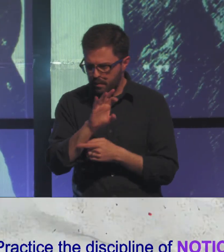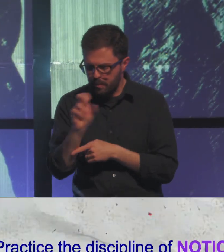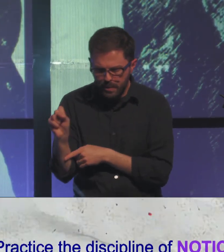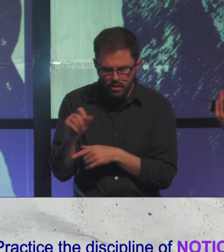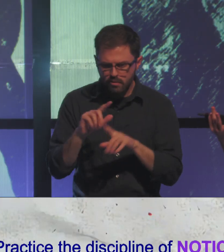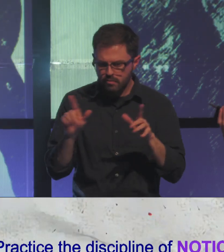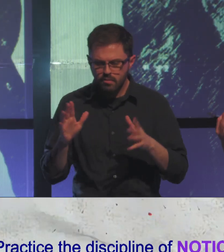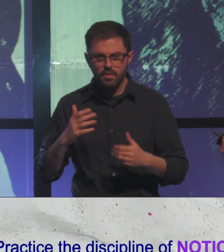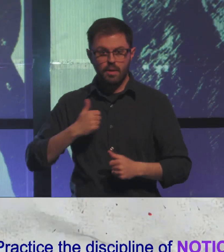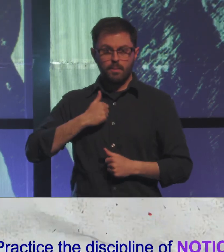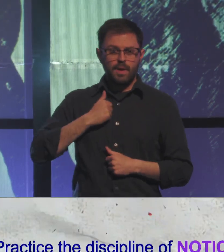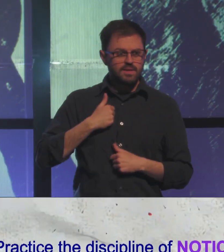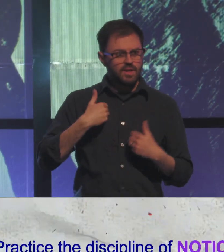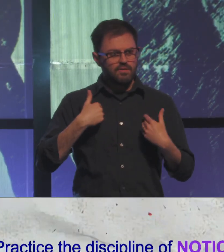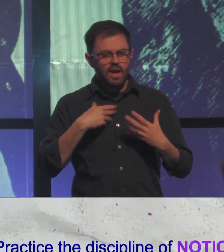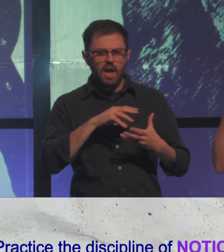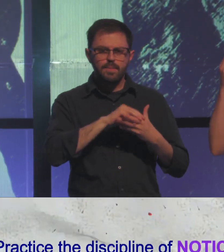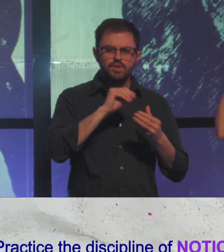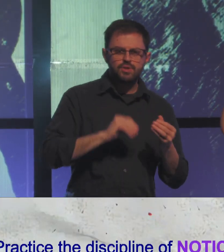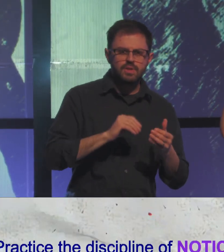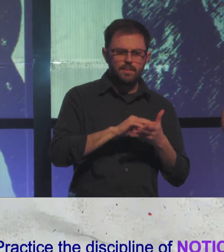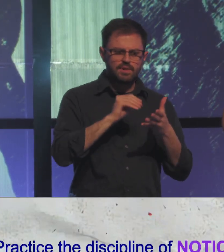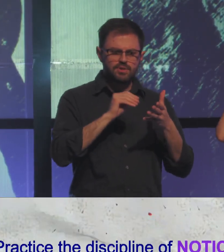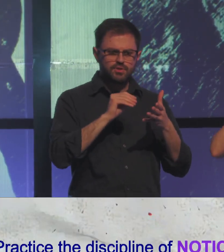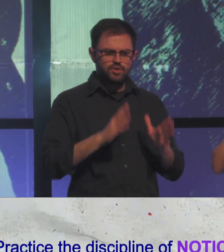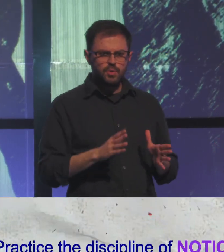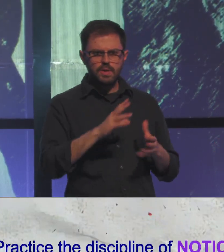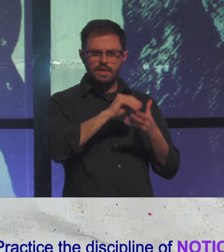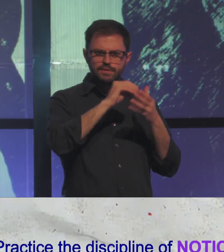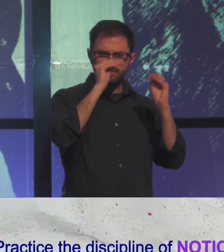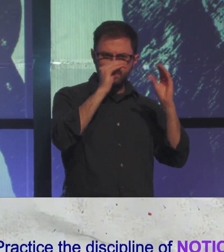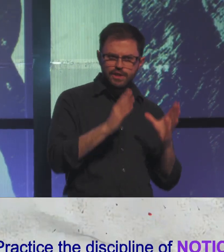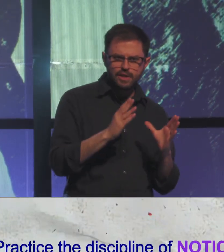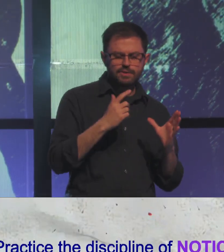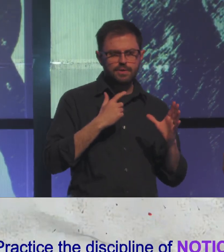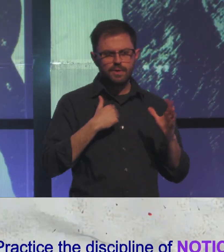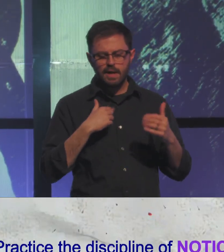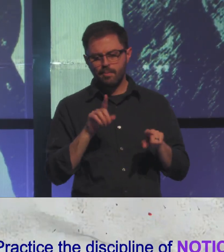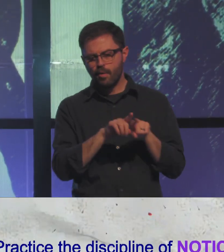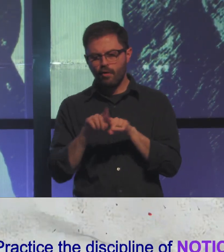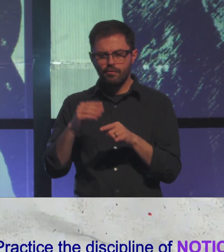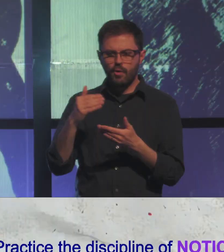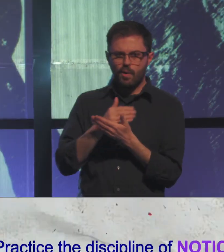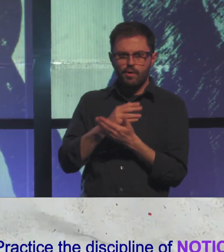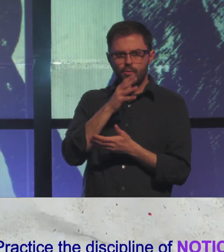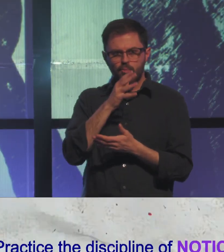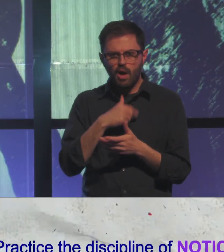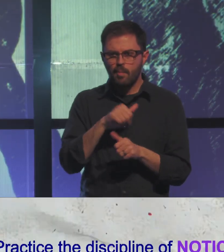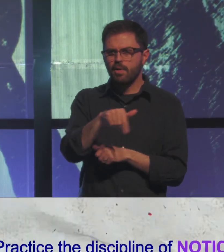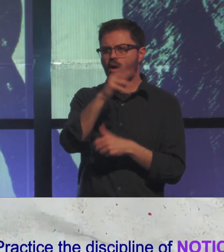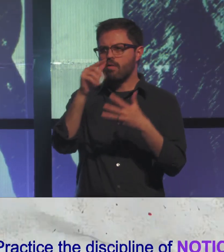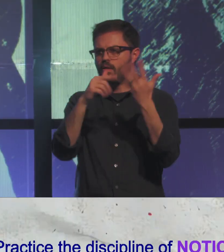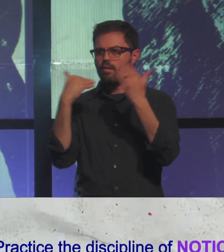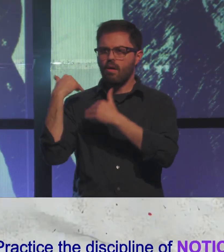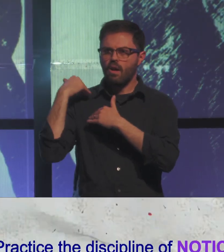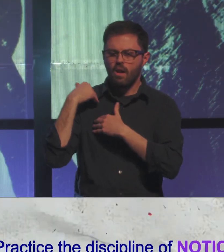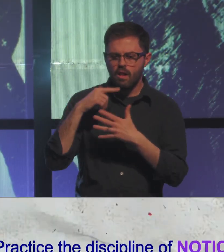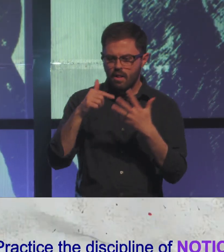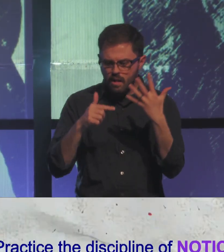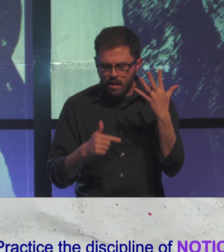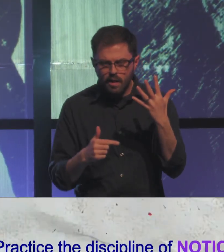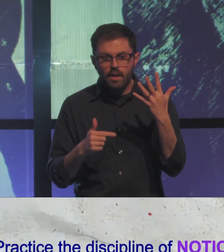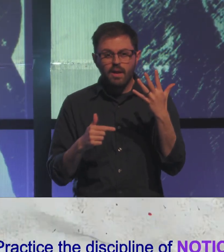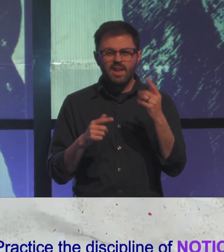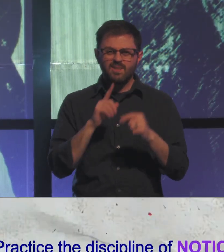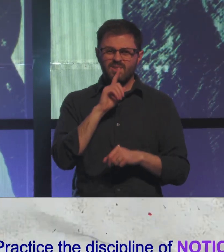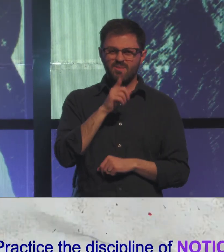mom, and I'm doing stuff here, and there's all this stuff floating around. And if I'm being really honest, my go-to thing in the midst